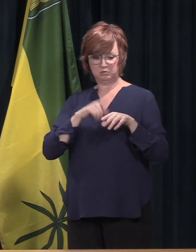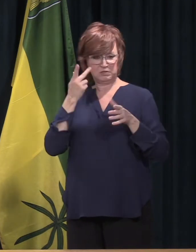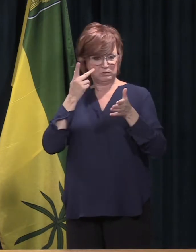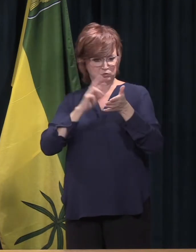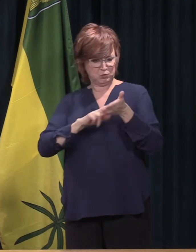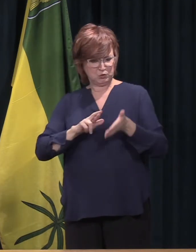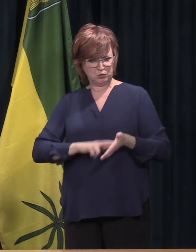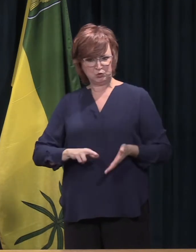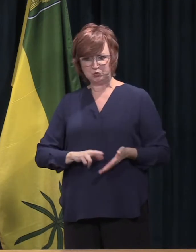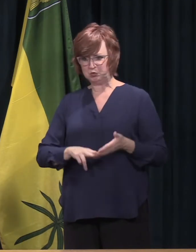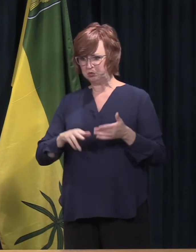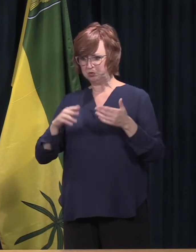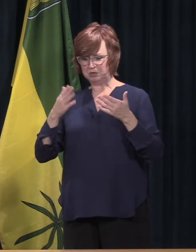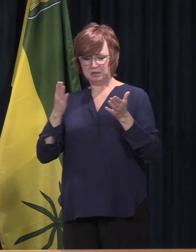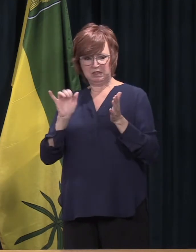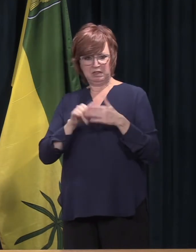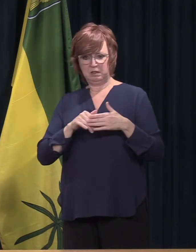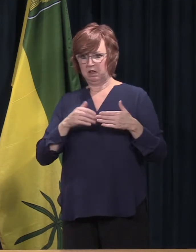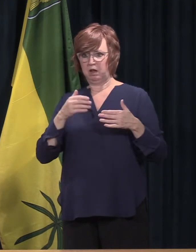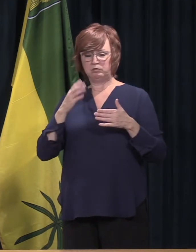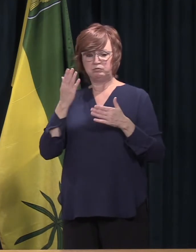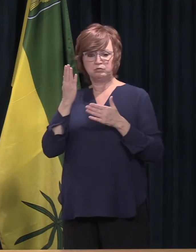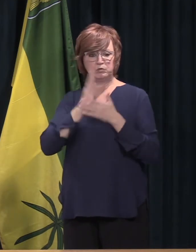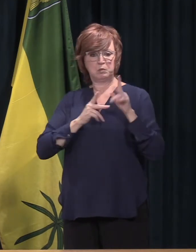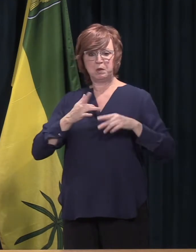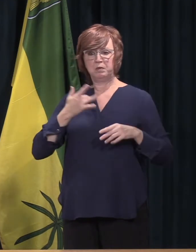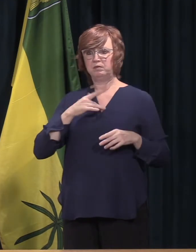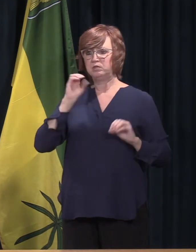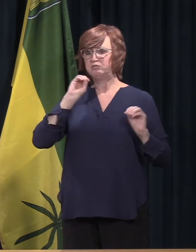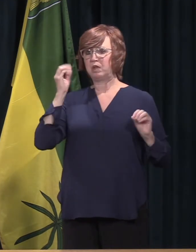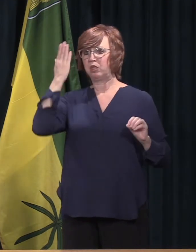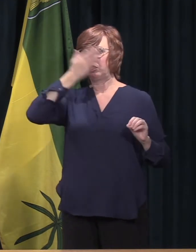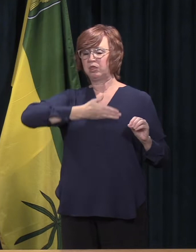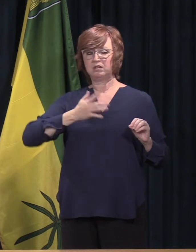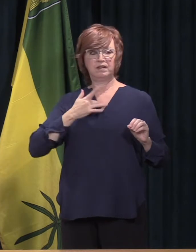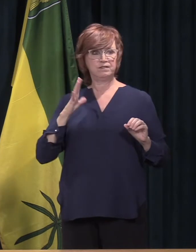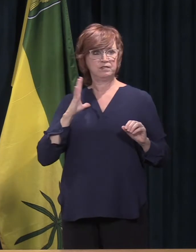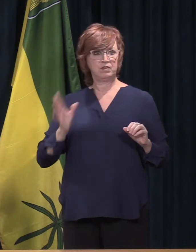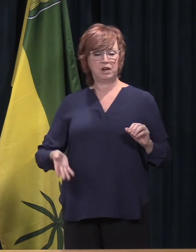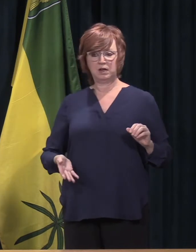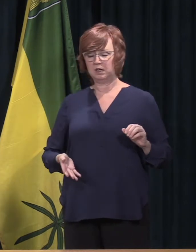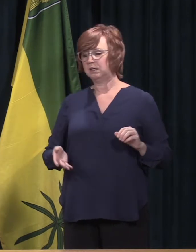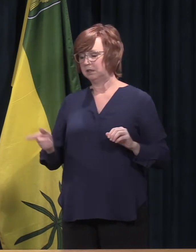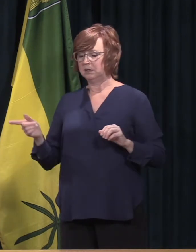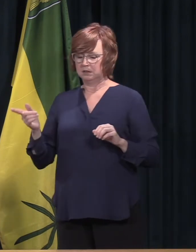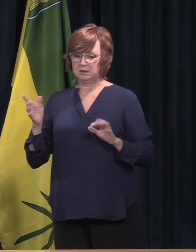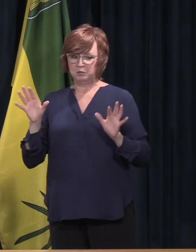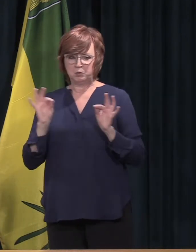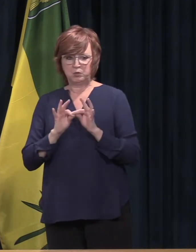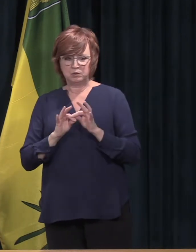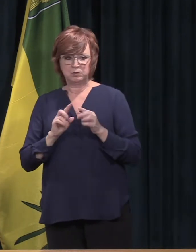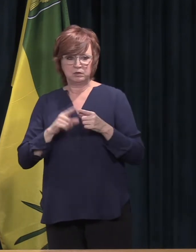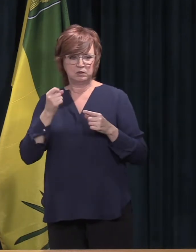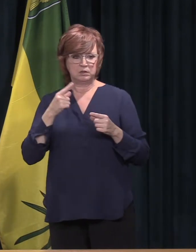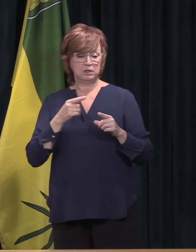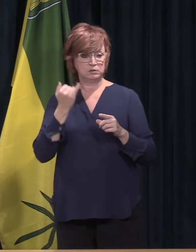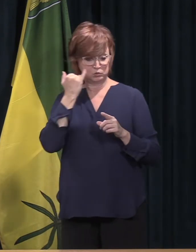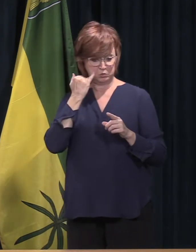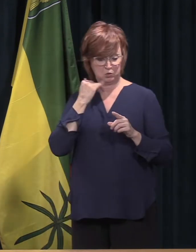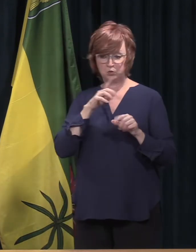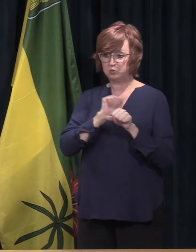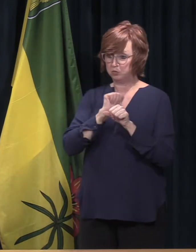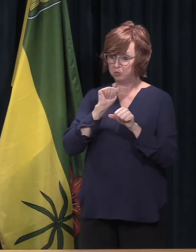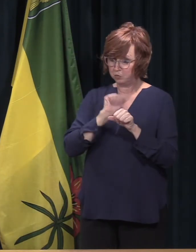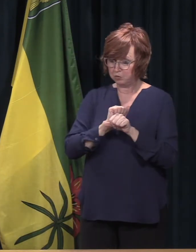Yeah, and that's a really important point. And I think the first thing we have to realize is that if you are a healthcare provider wearing appropriate